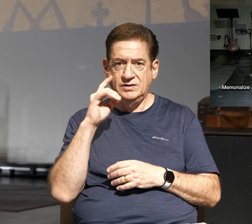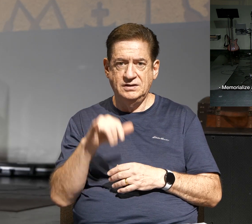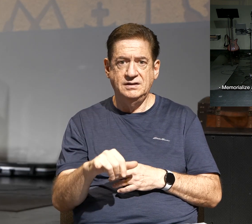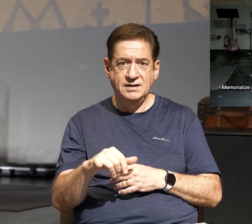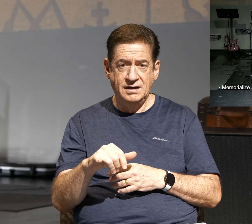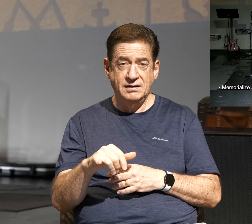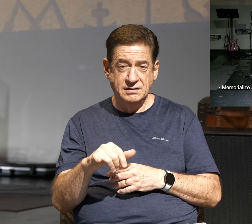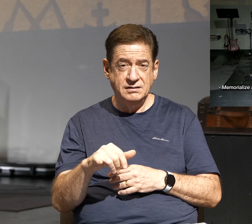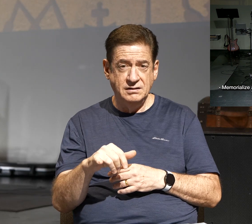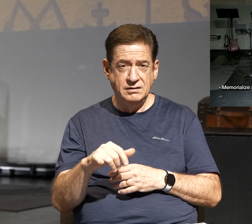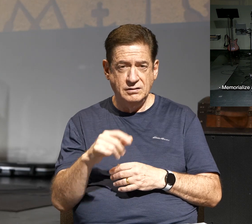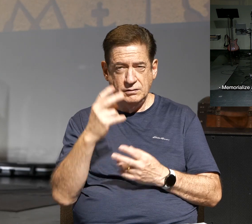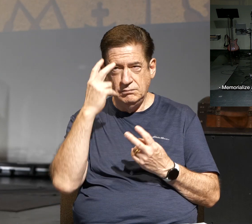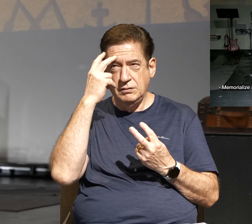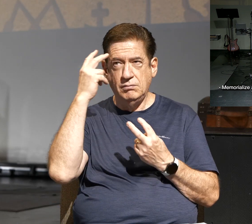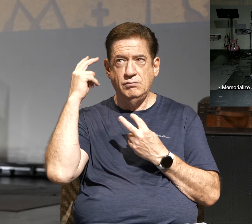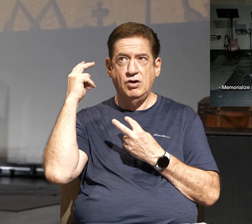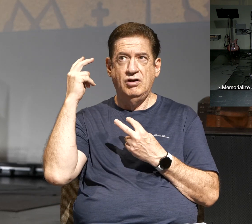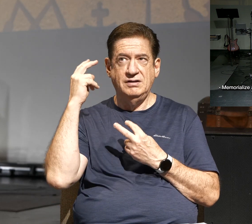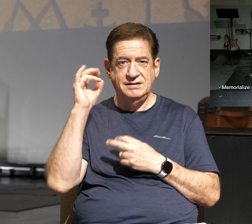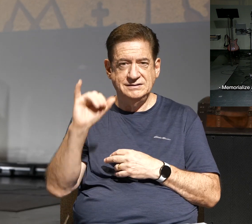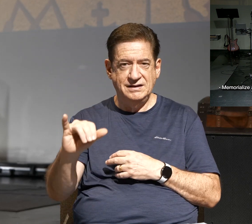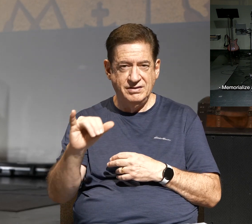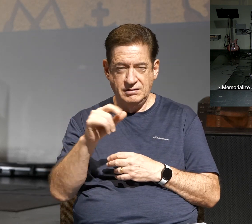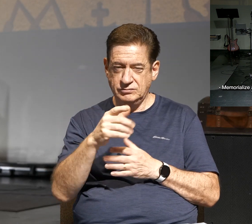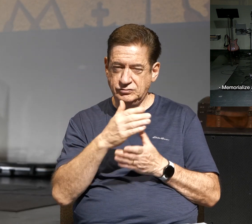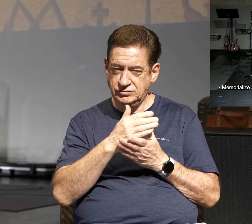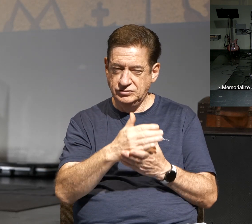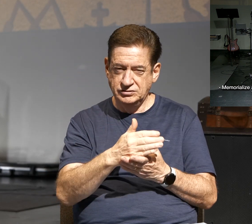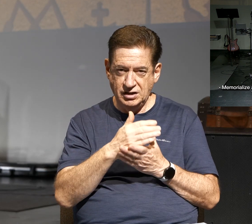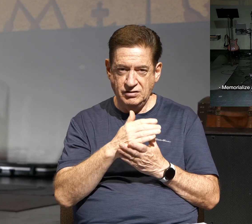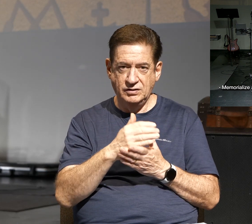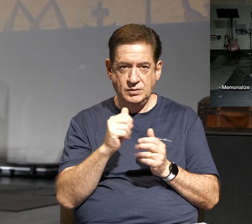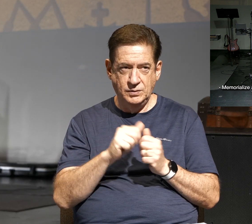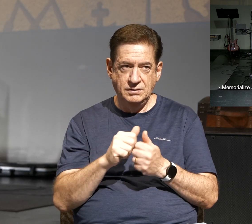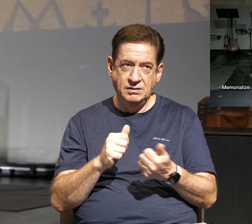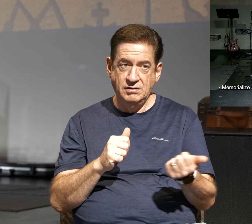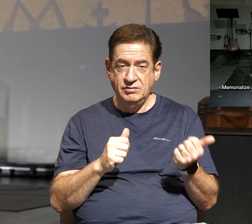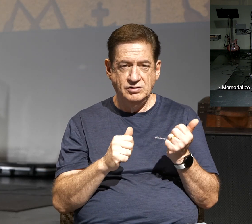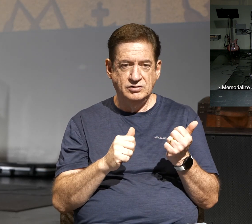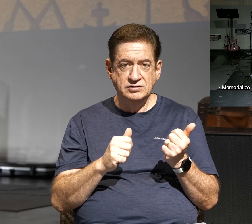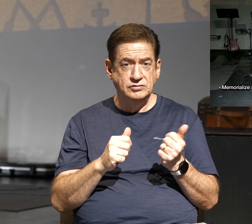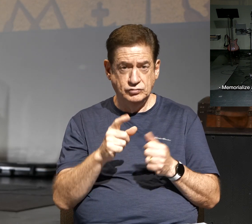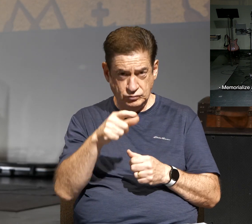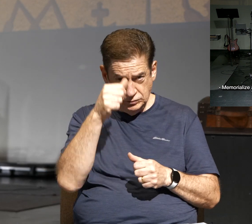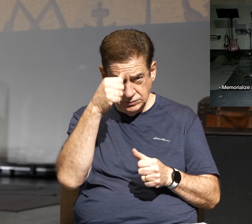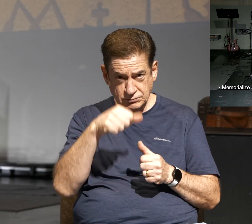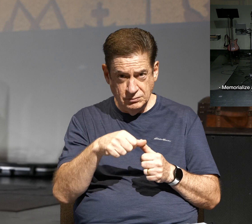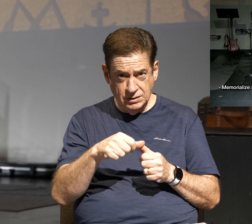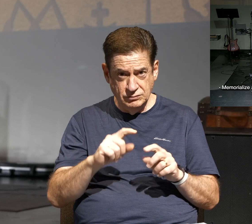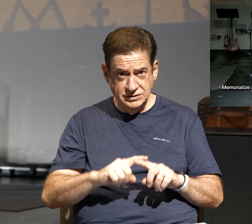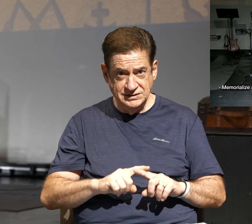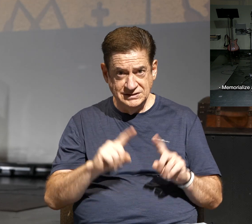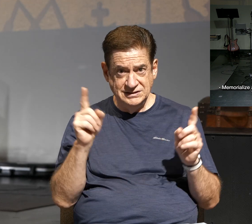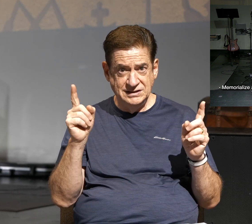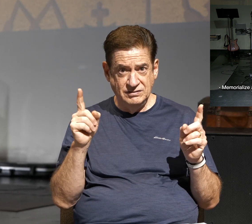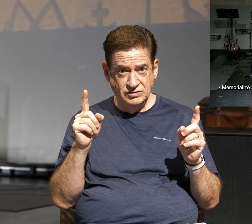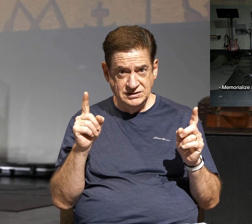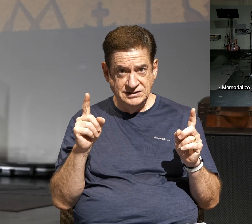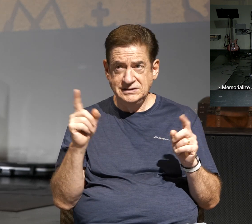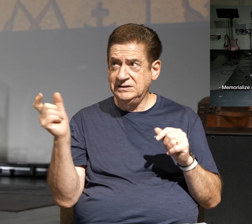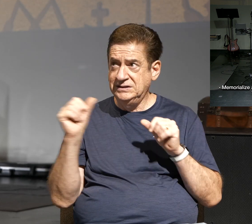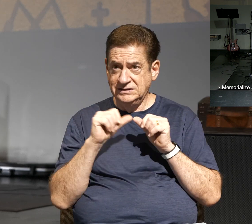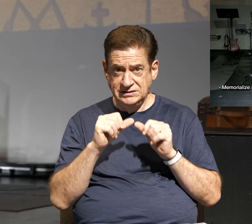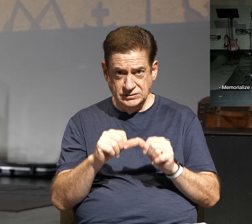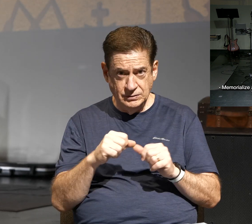So you're memorializing that, and then you're sharing that with others. Do you remember the difference he made and continues to make in